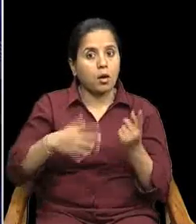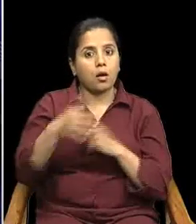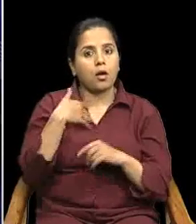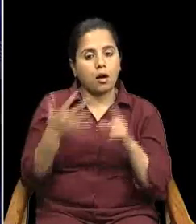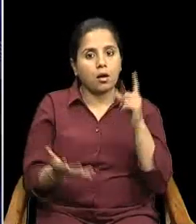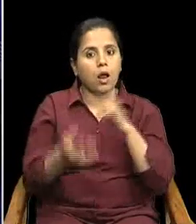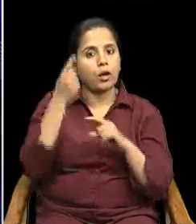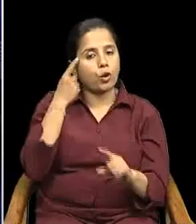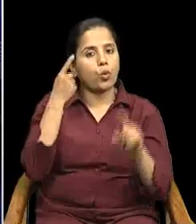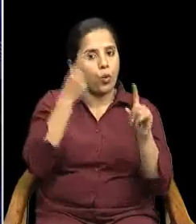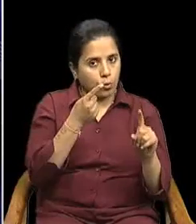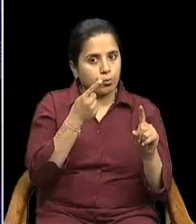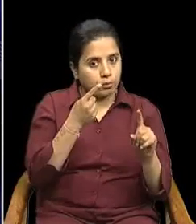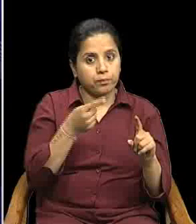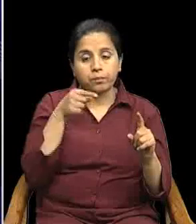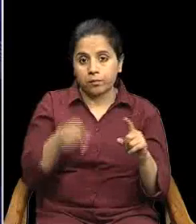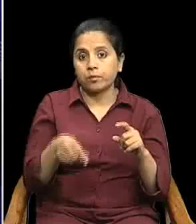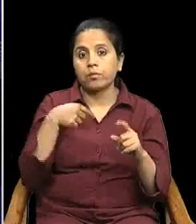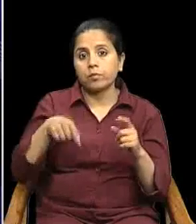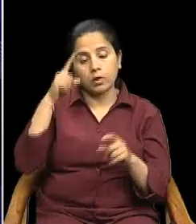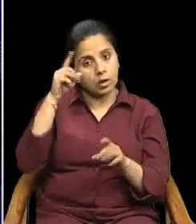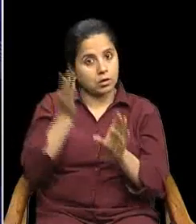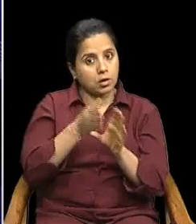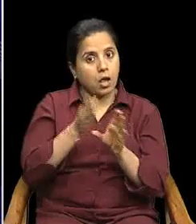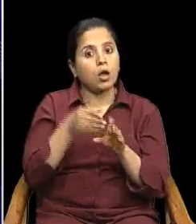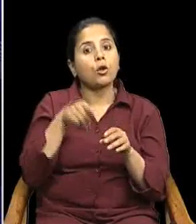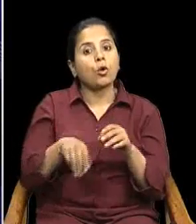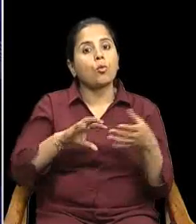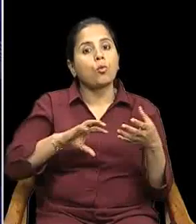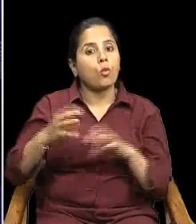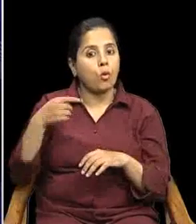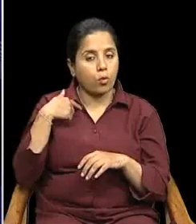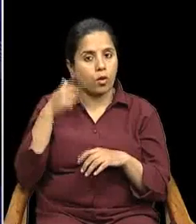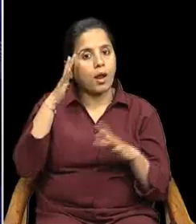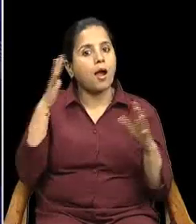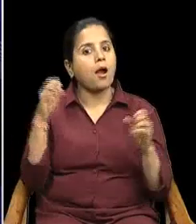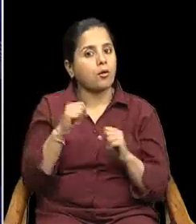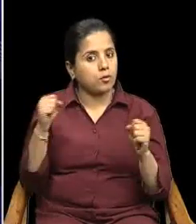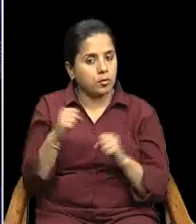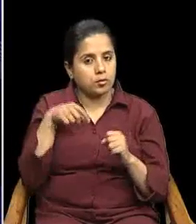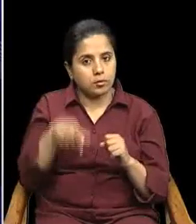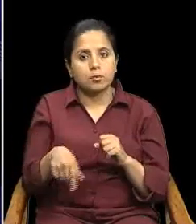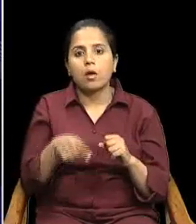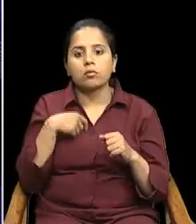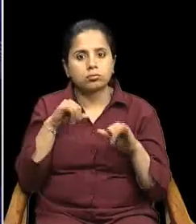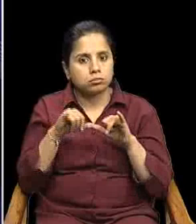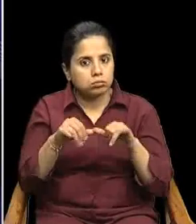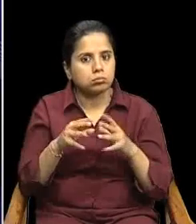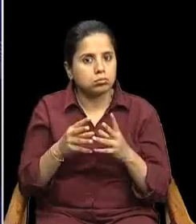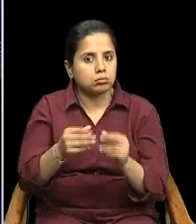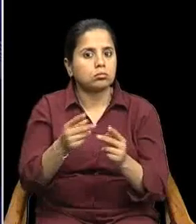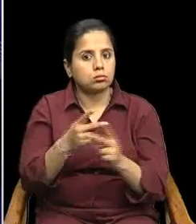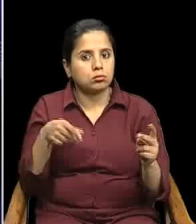attain the goals. And in psychomotor, we become comfortable in settling with